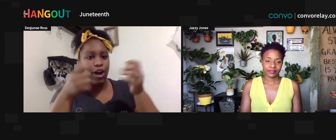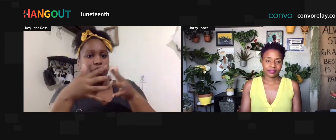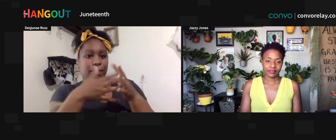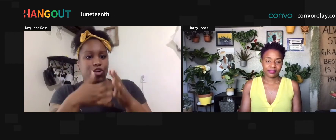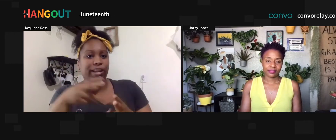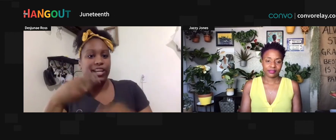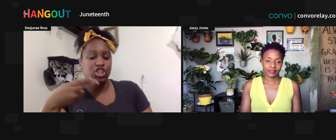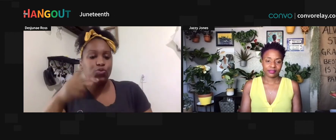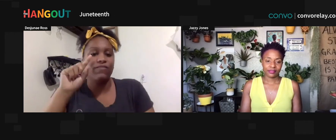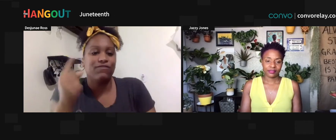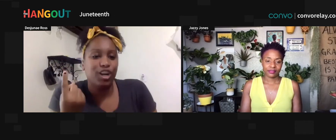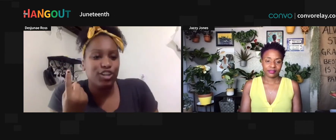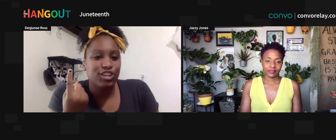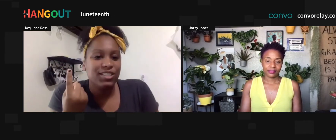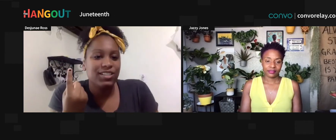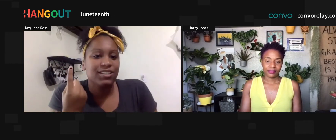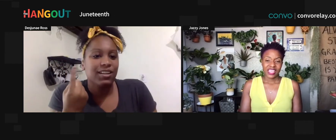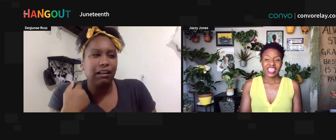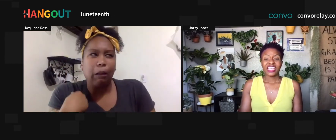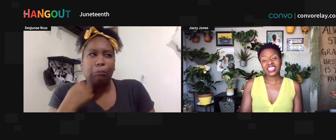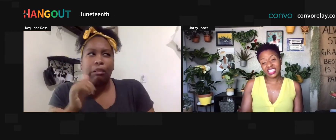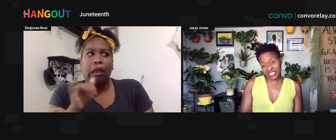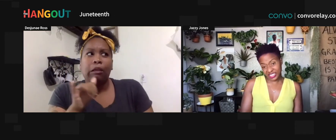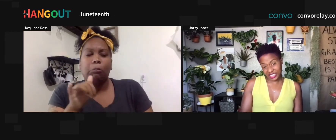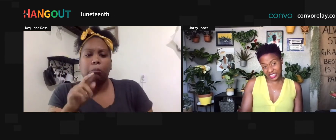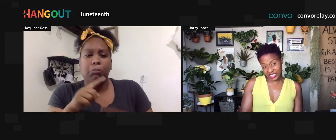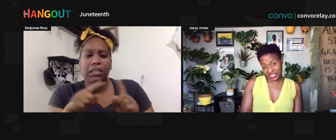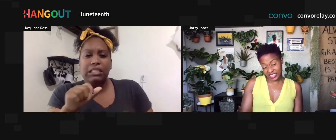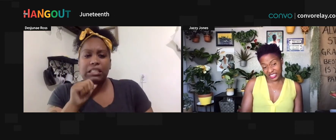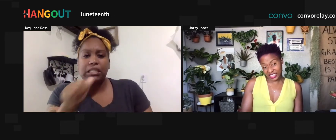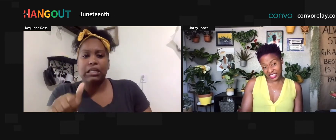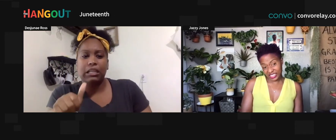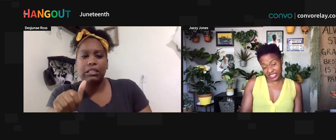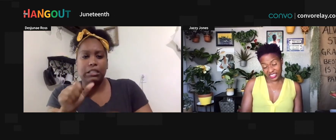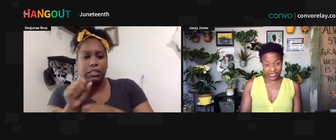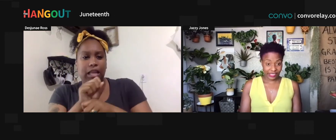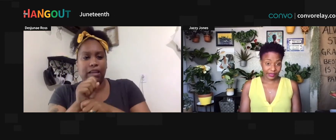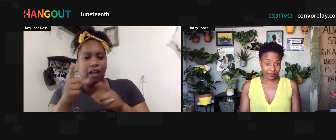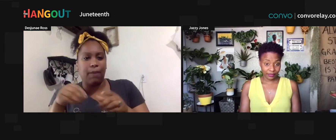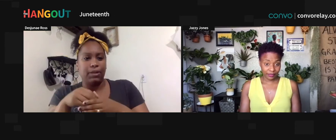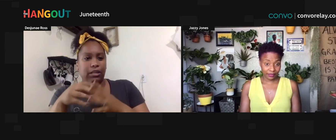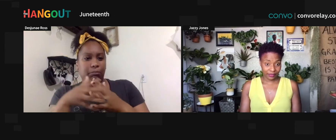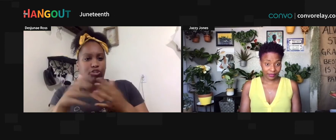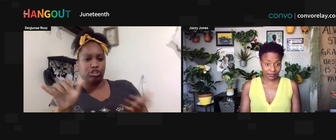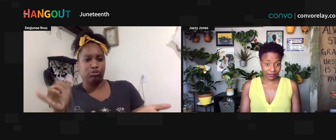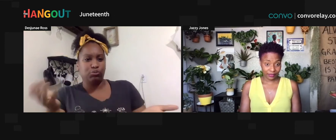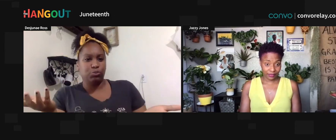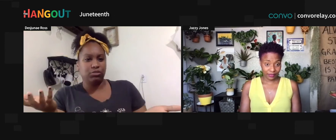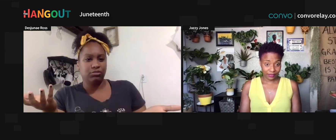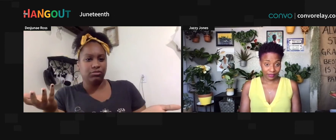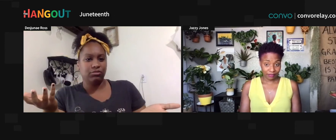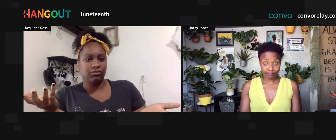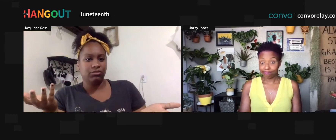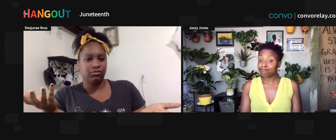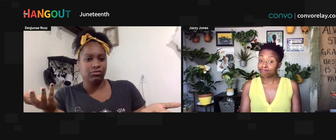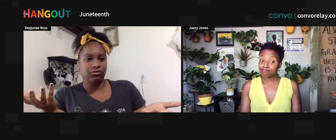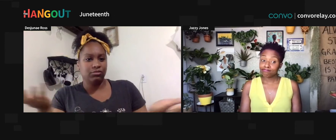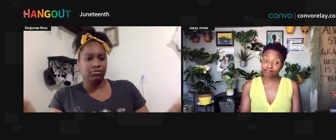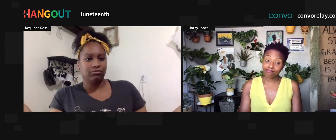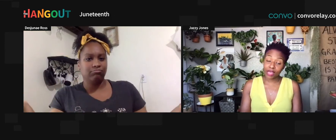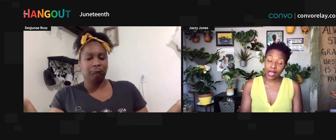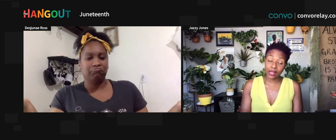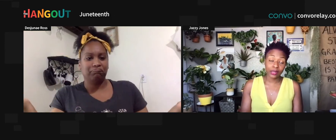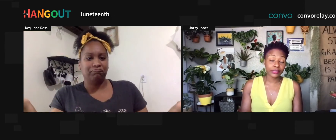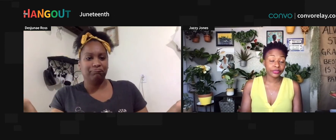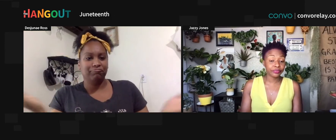it's implying, that you should be celebrating American history first as opposed to our cultural history. And so I feel like, well,